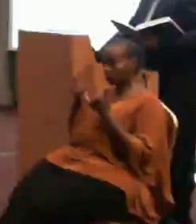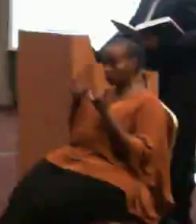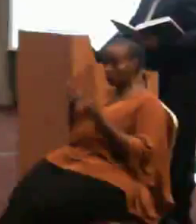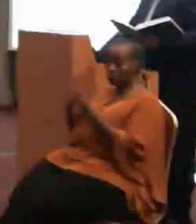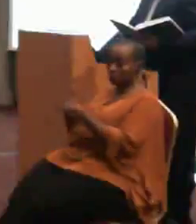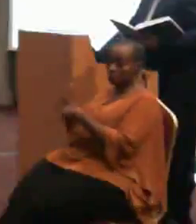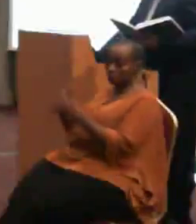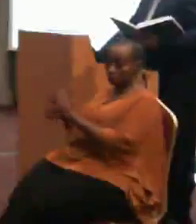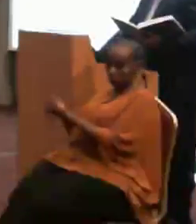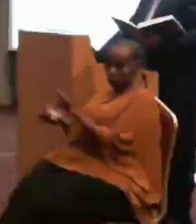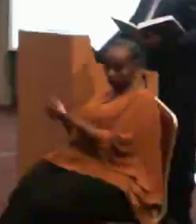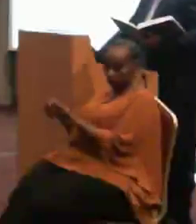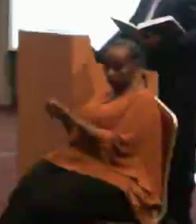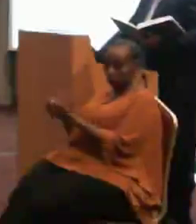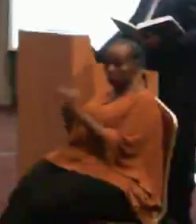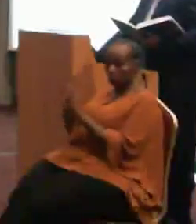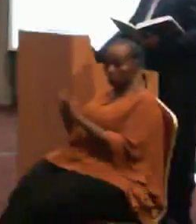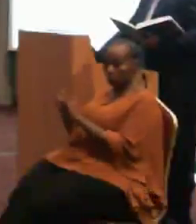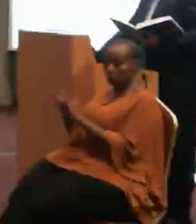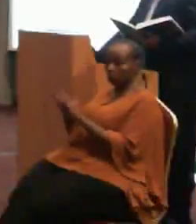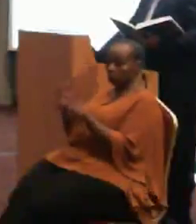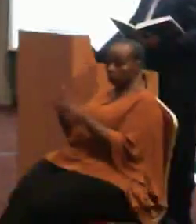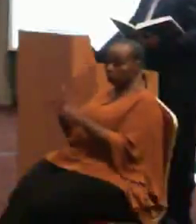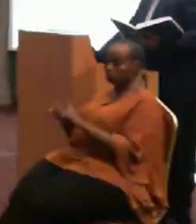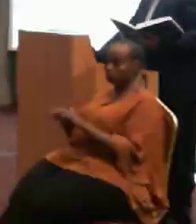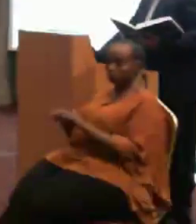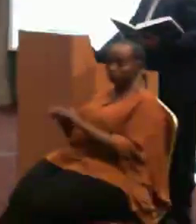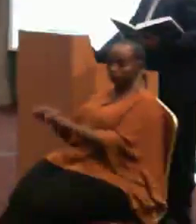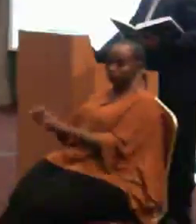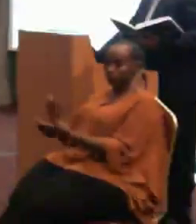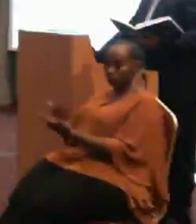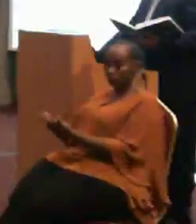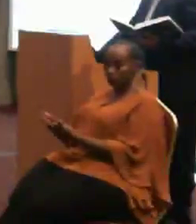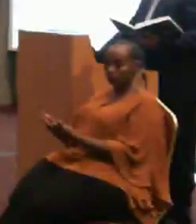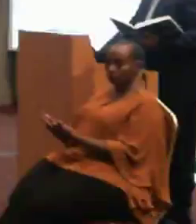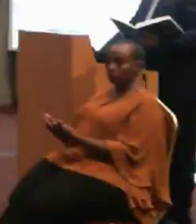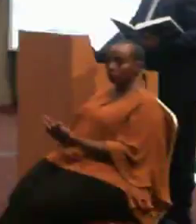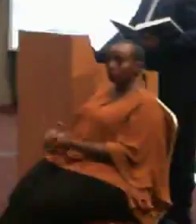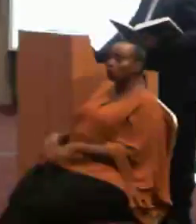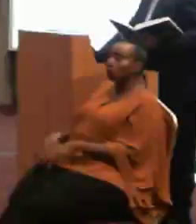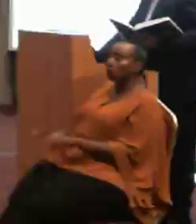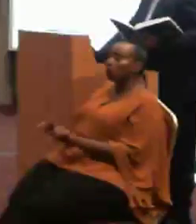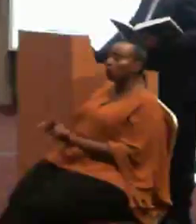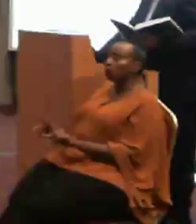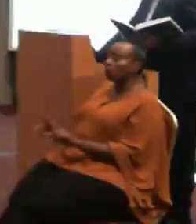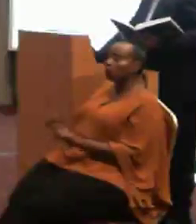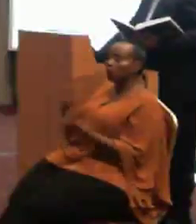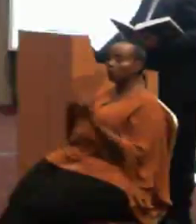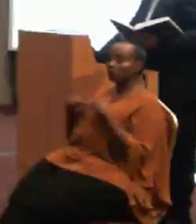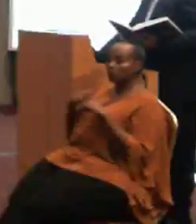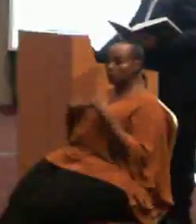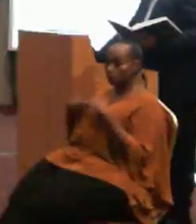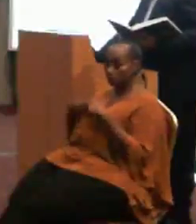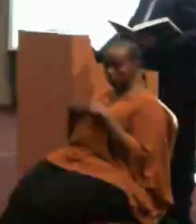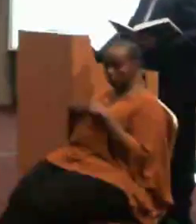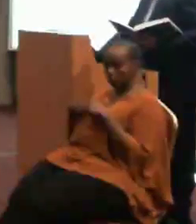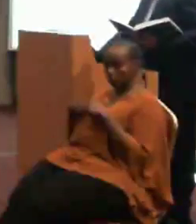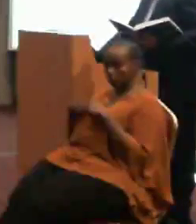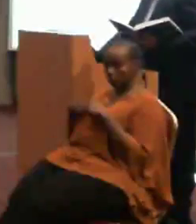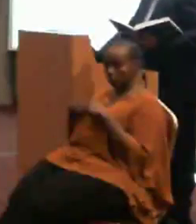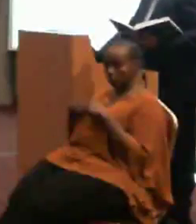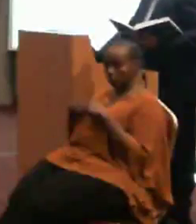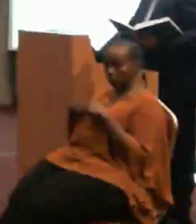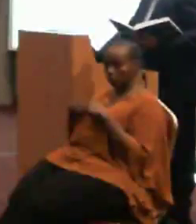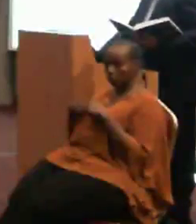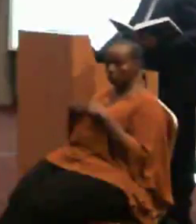to continue. I think the second question in terms of performance of the existing fleet,